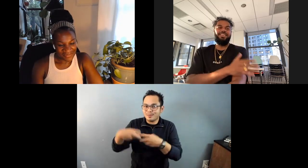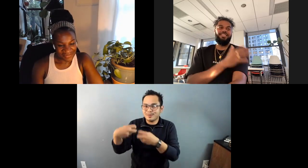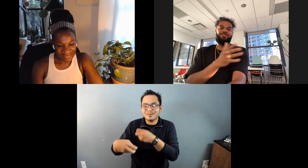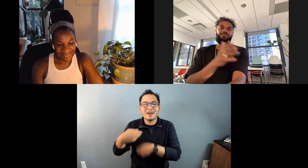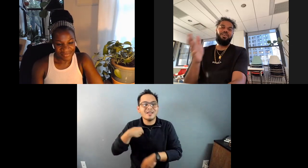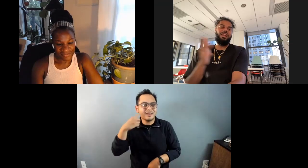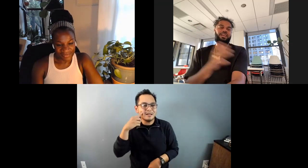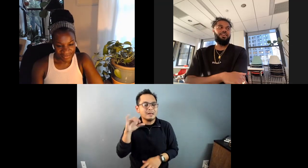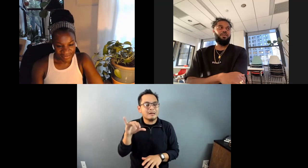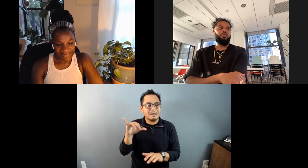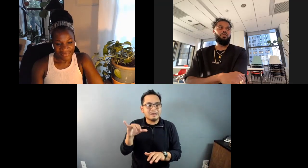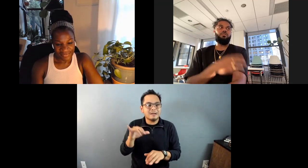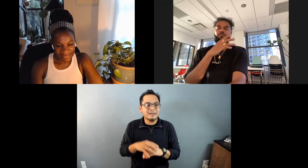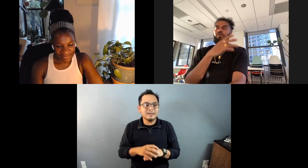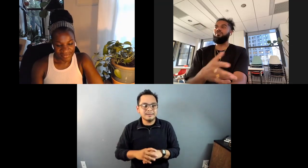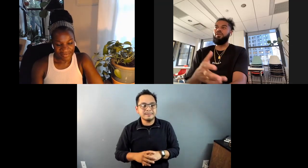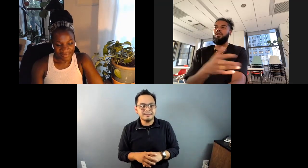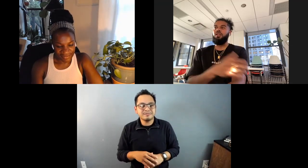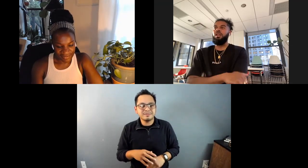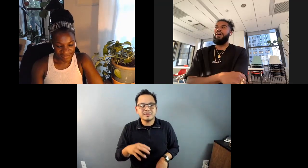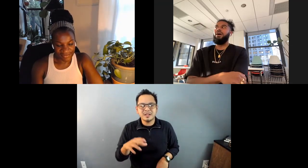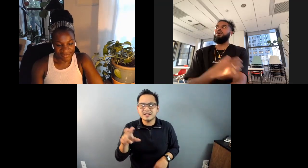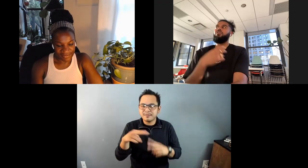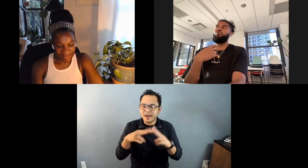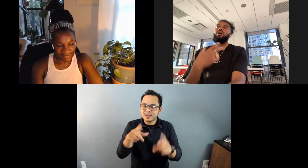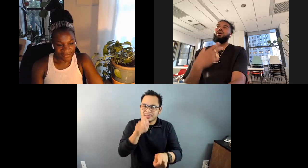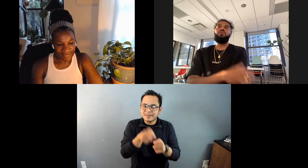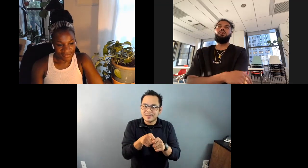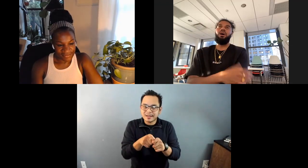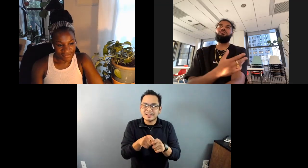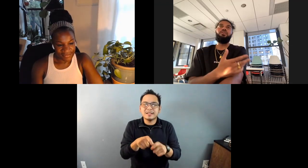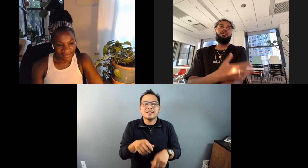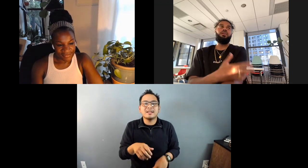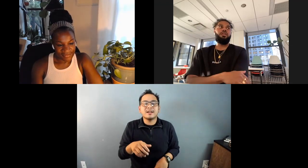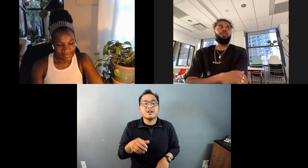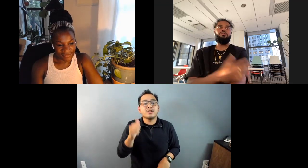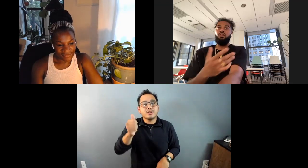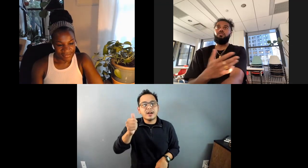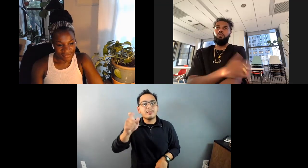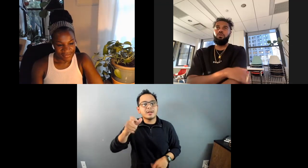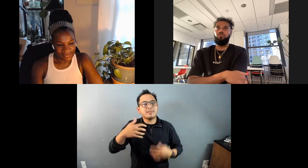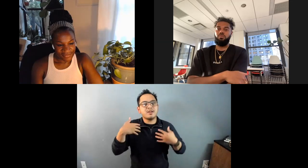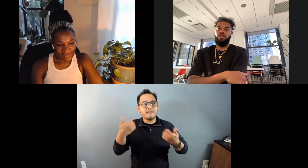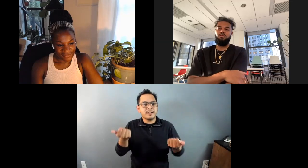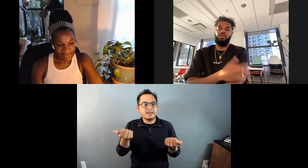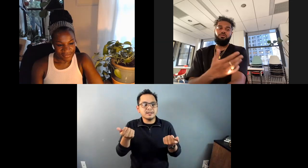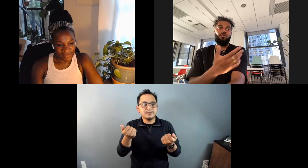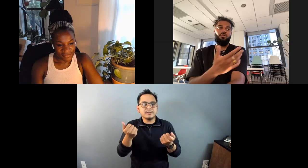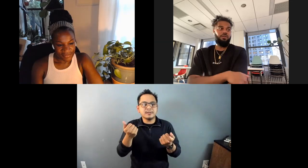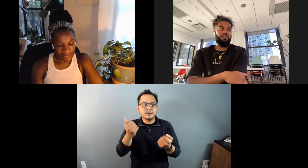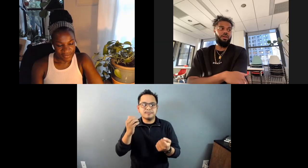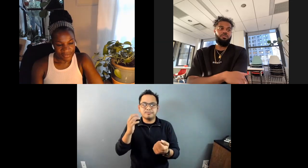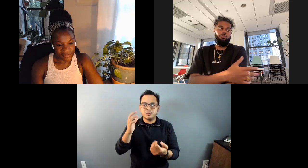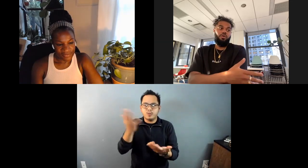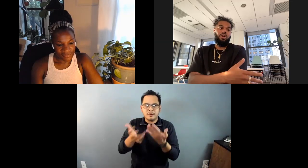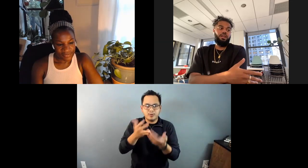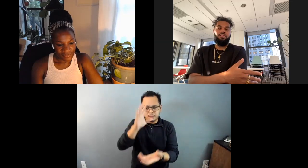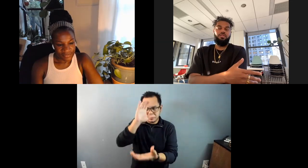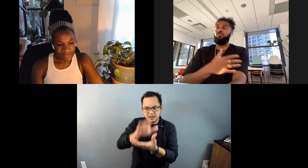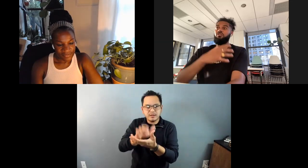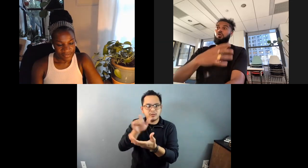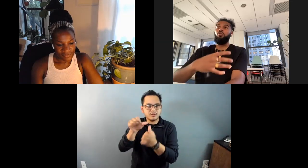most, like Hassan Minaj, Riz Ahmed, like these people are all great, Minnie Kaling, they're all great, but I don't necessarily relate to their come up, and